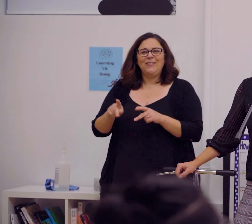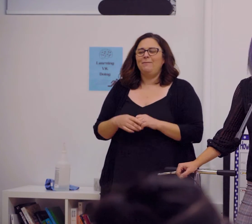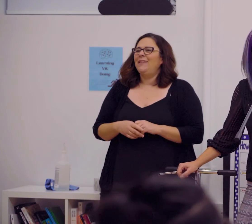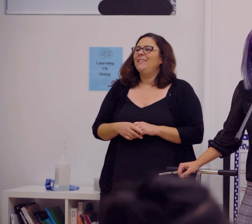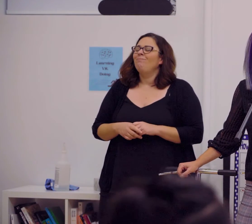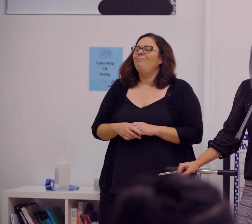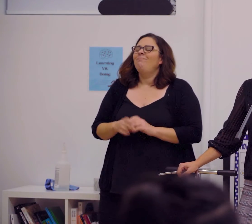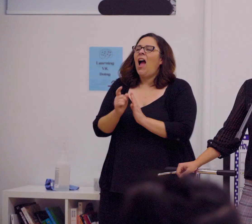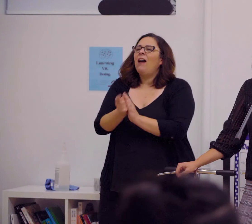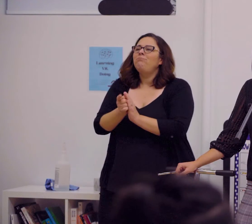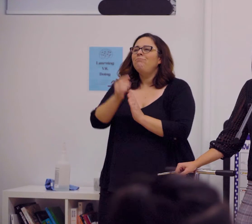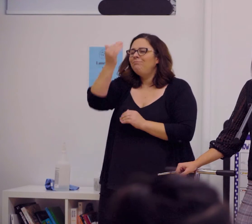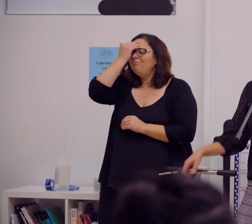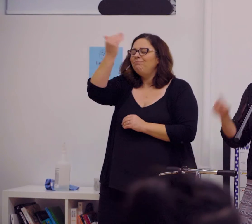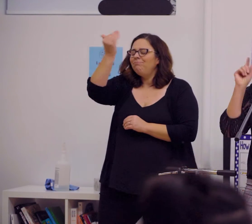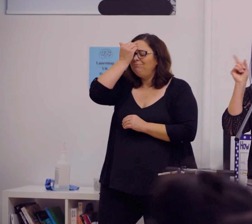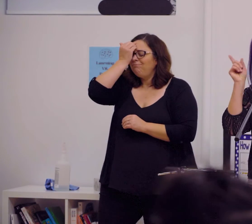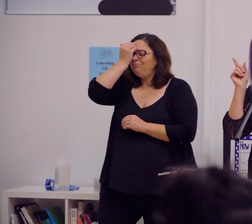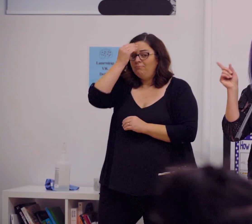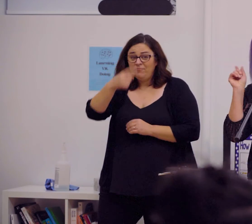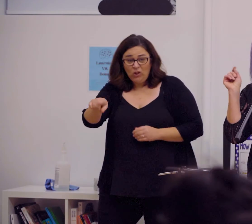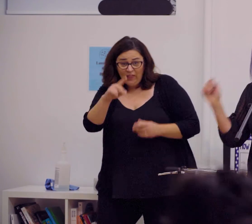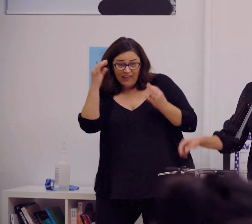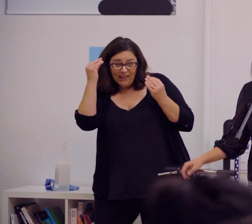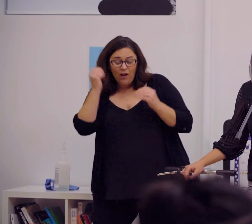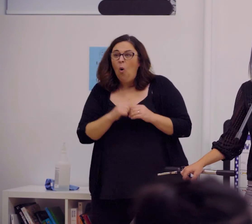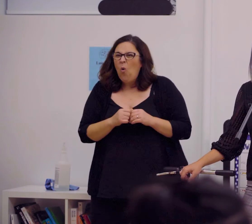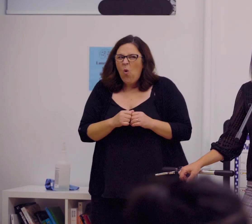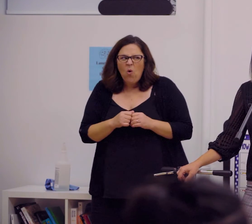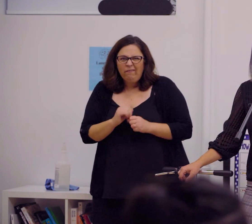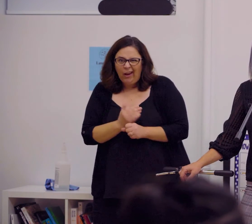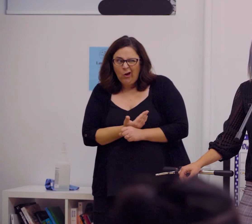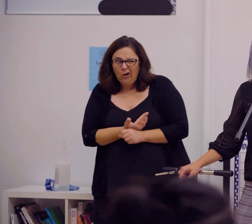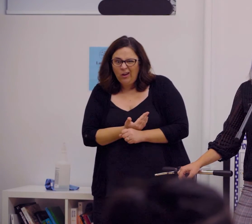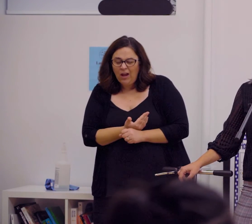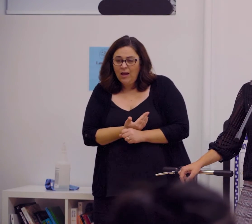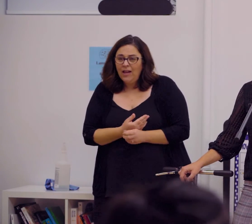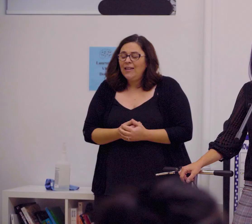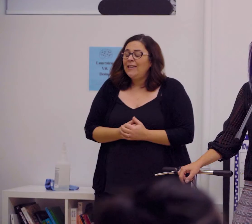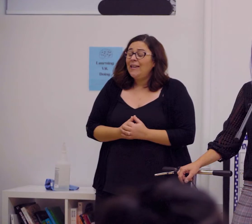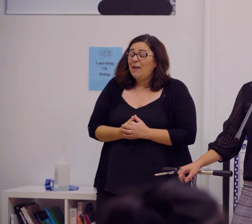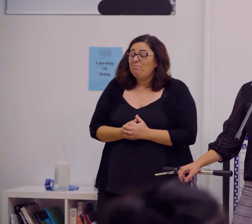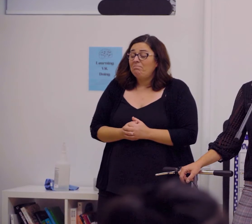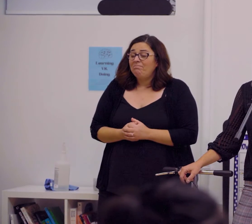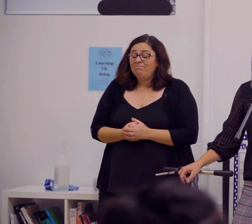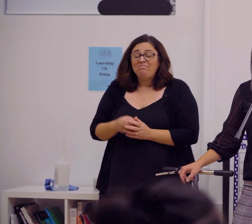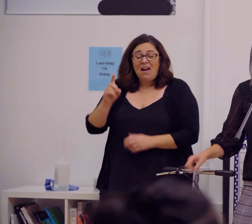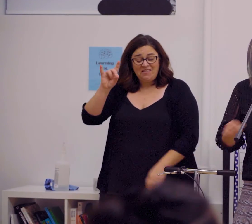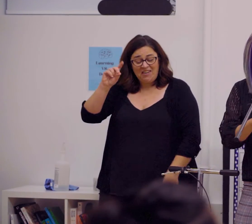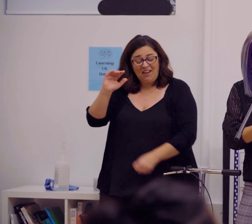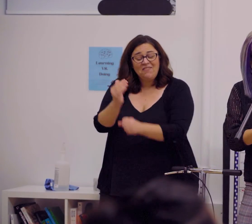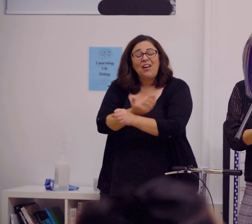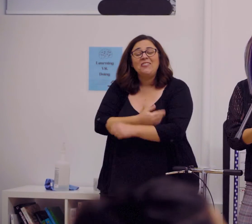And immediately, I knew why. So if anybody's thinking in their head, oh, did she get fired? Yes, I